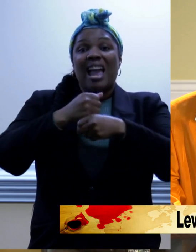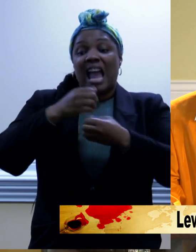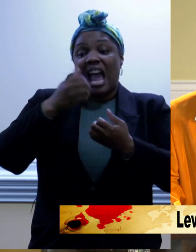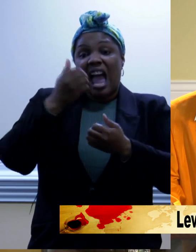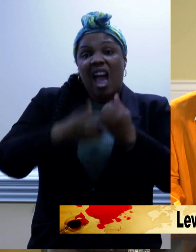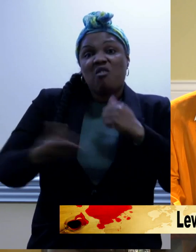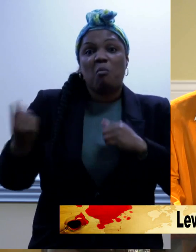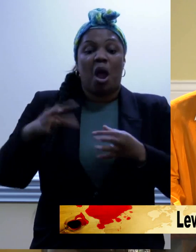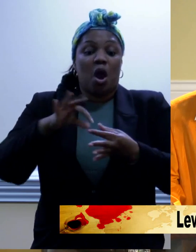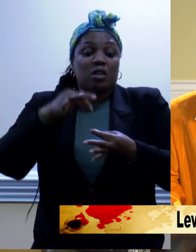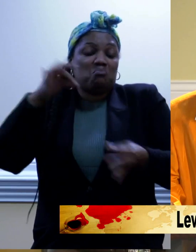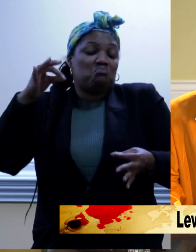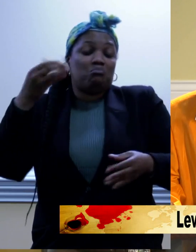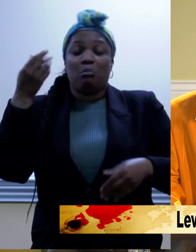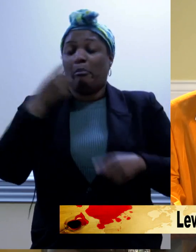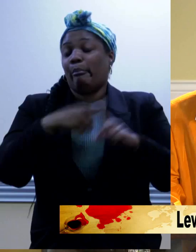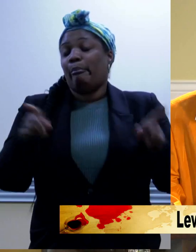that.